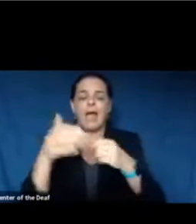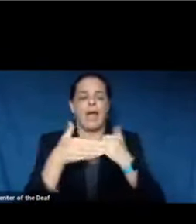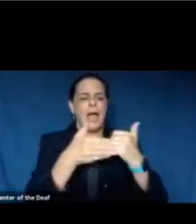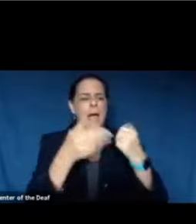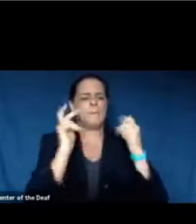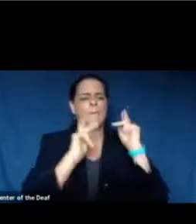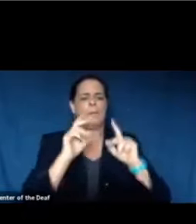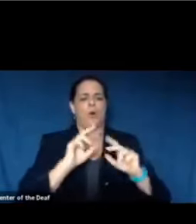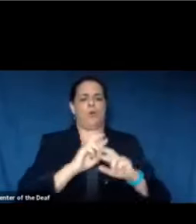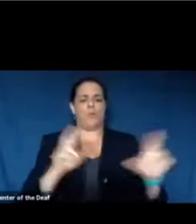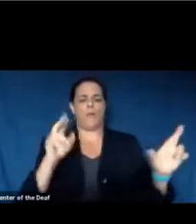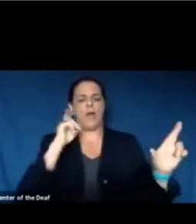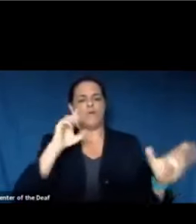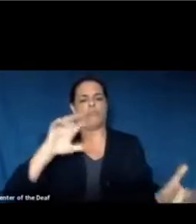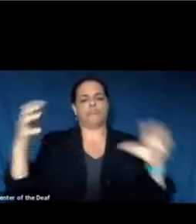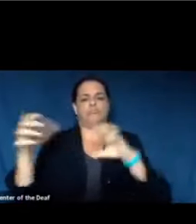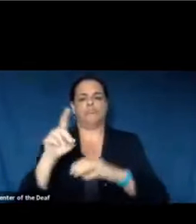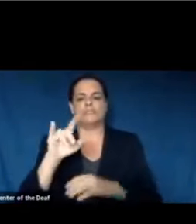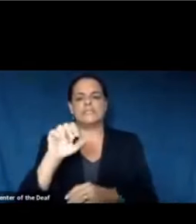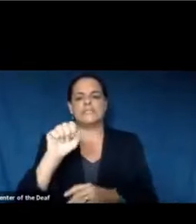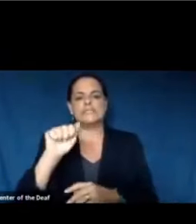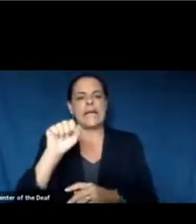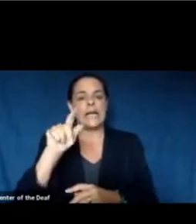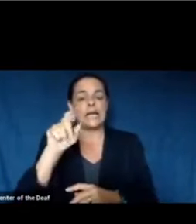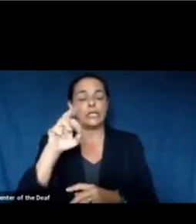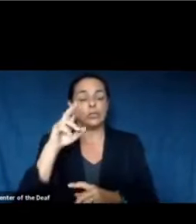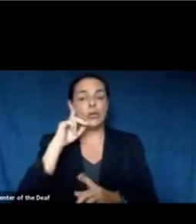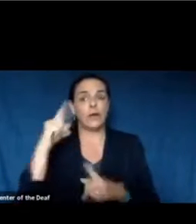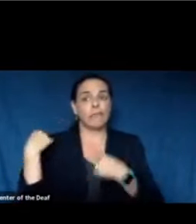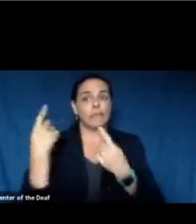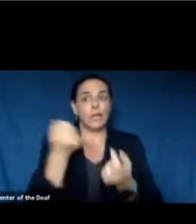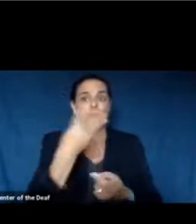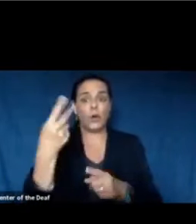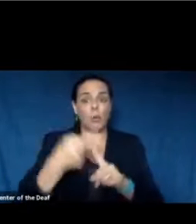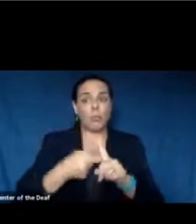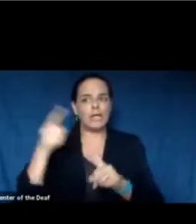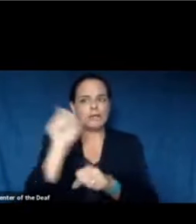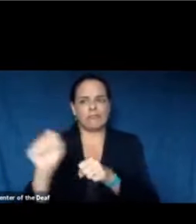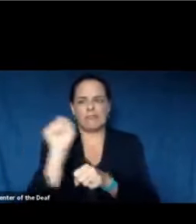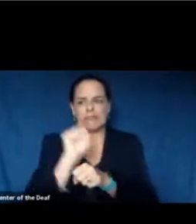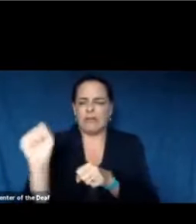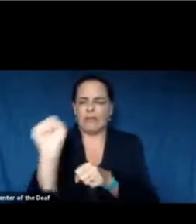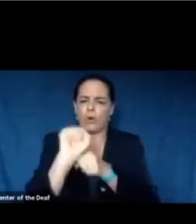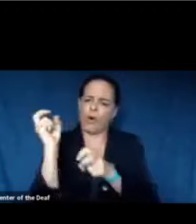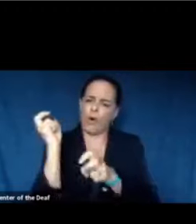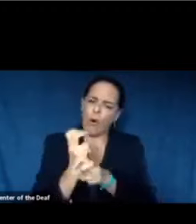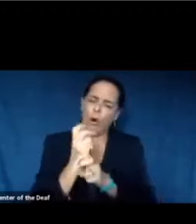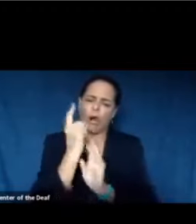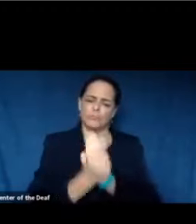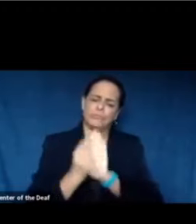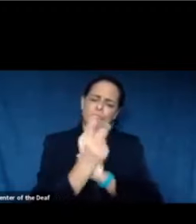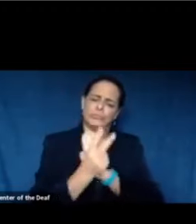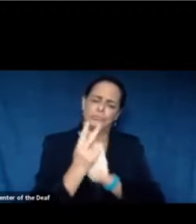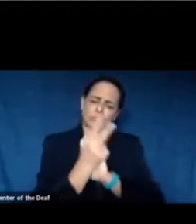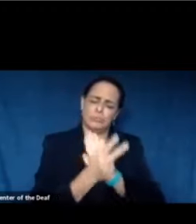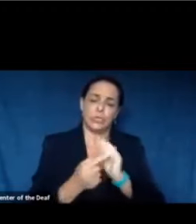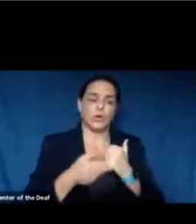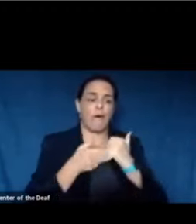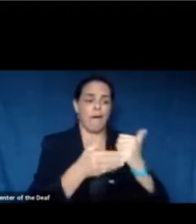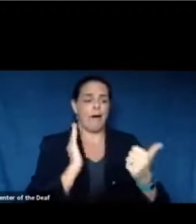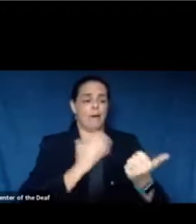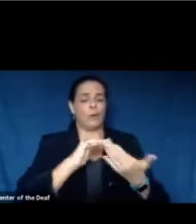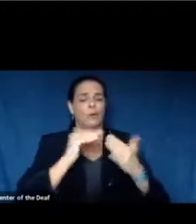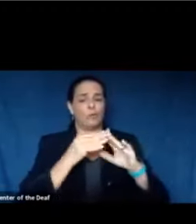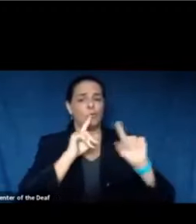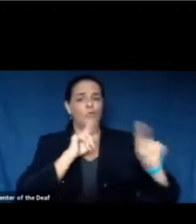For the past 6 months, they have been working at an incredible pace and putting in long hours to help our community respond to this pandemic.